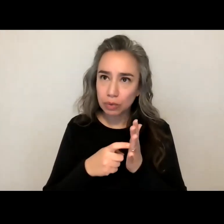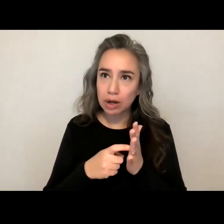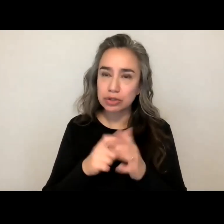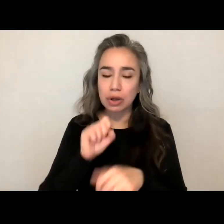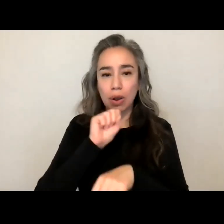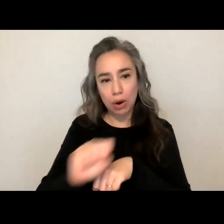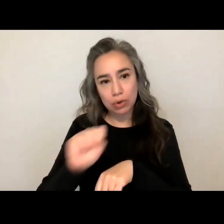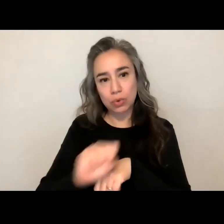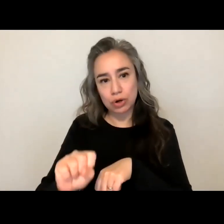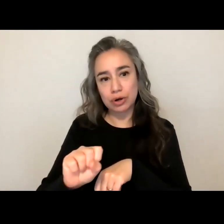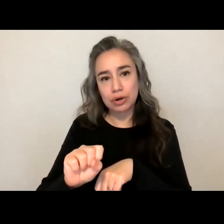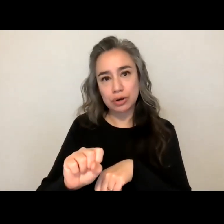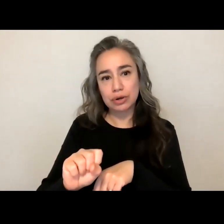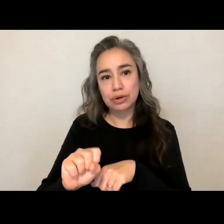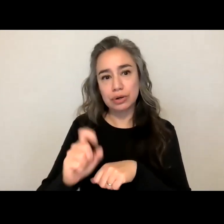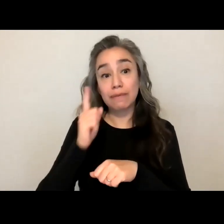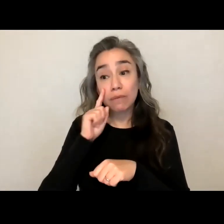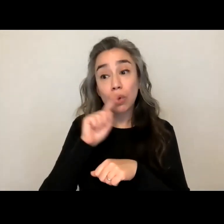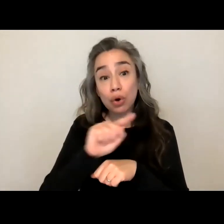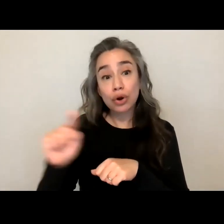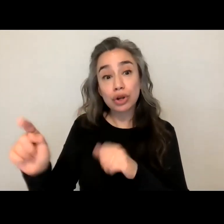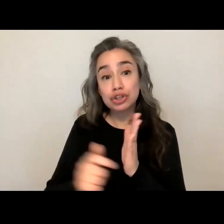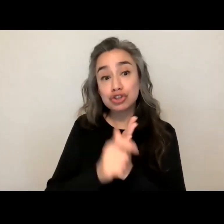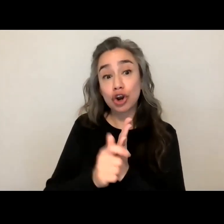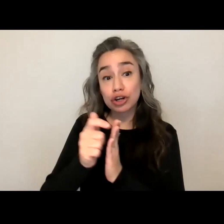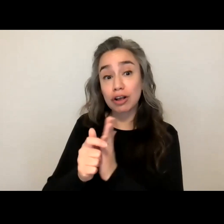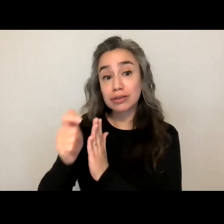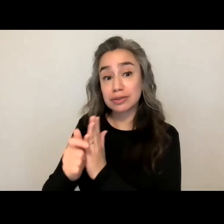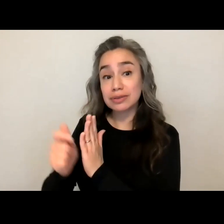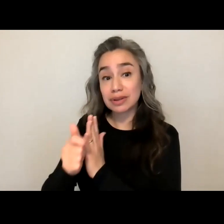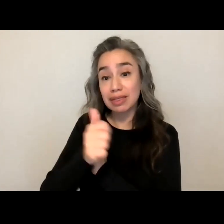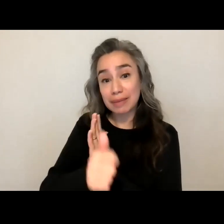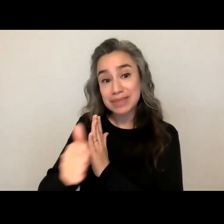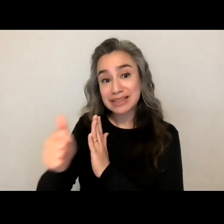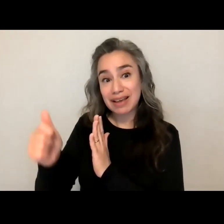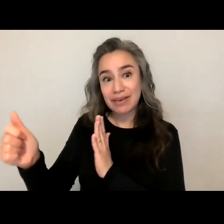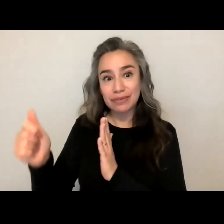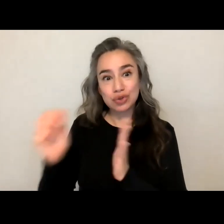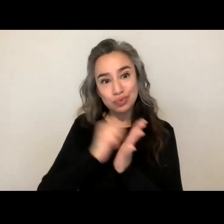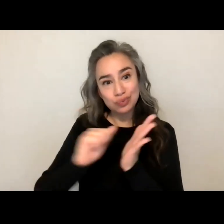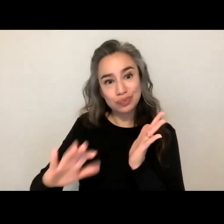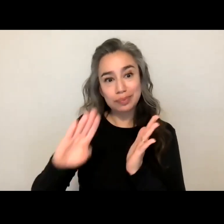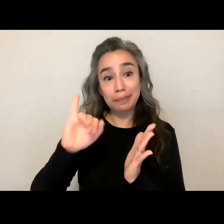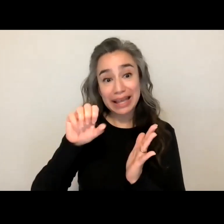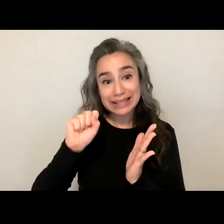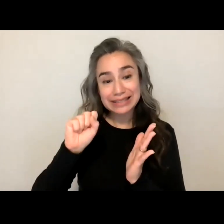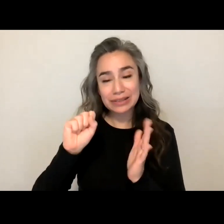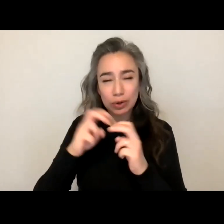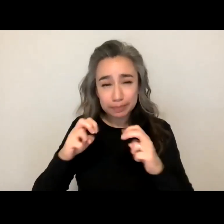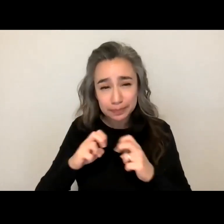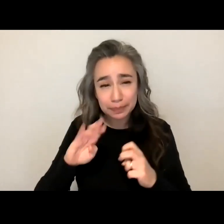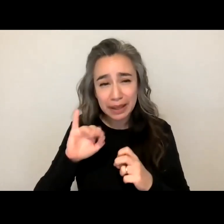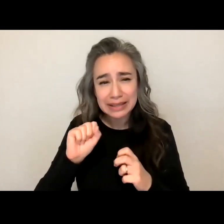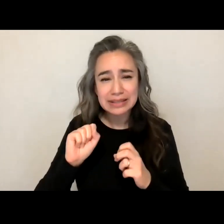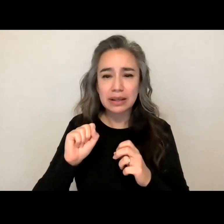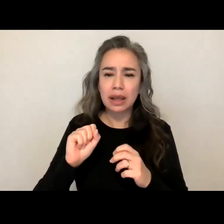part of journals to really check in the biases from the get-go in the very process of reviewing papers and deciding which